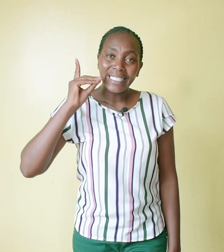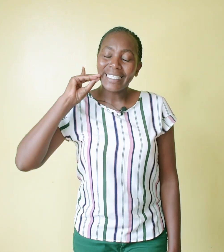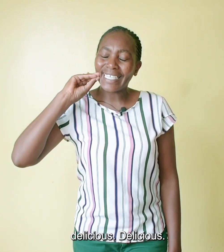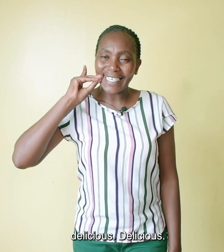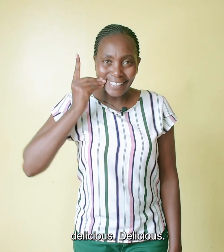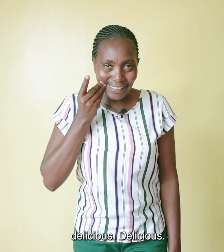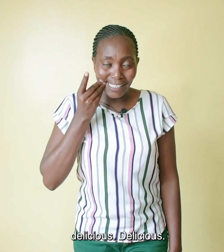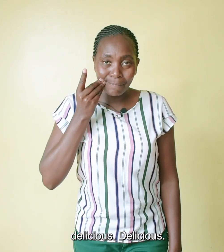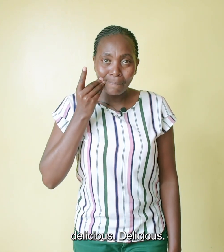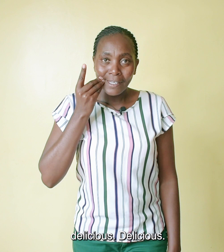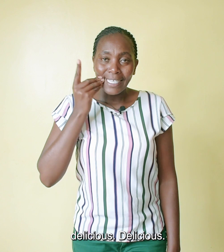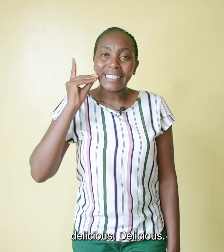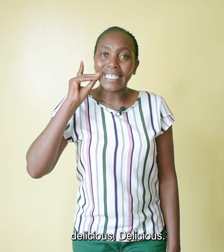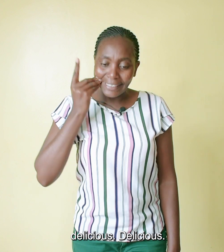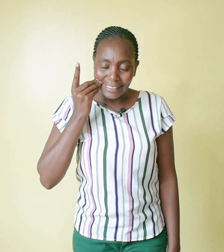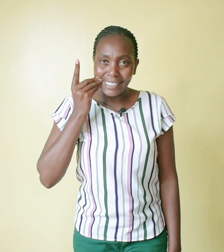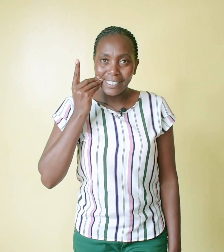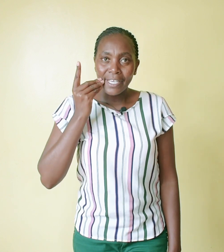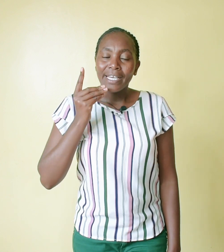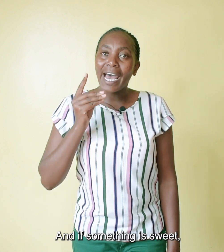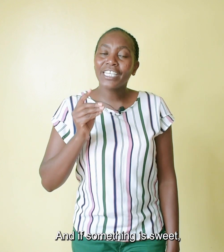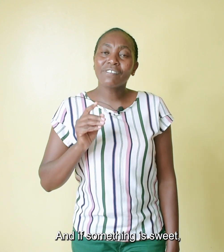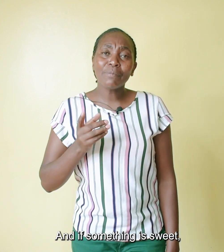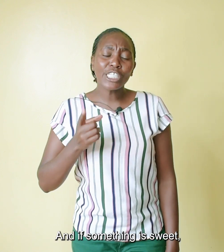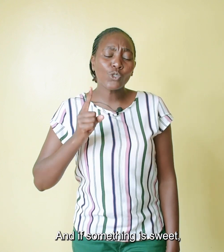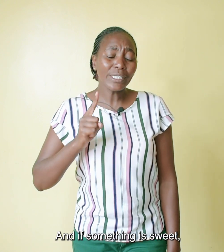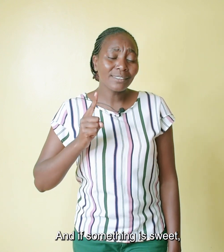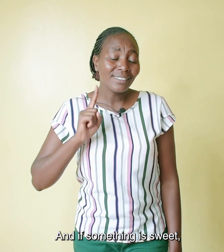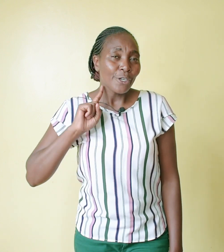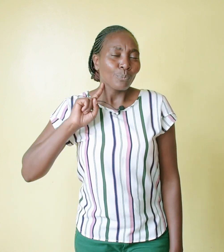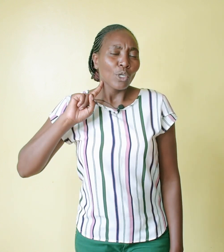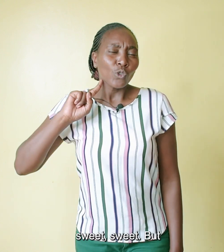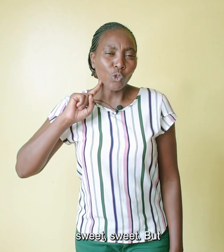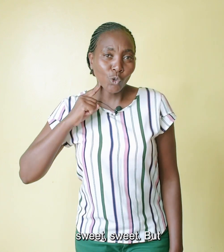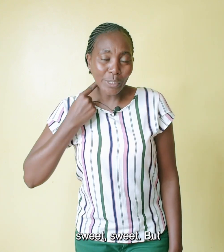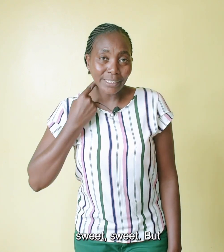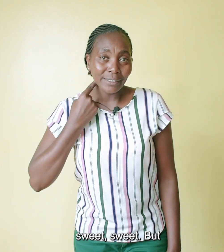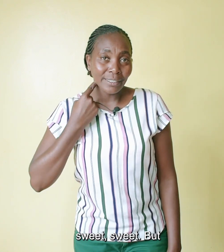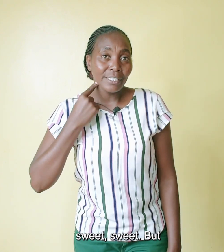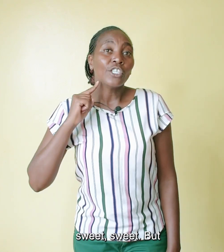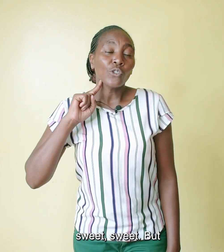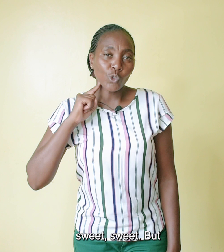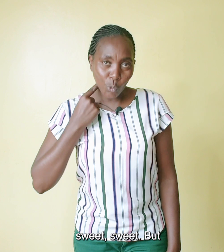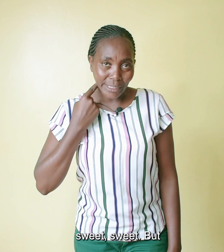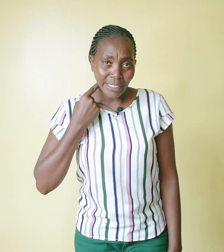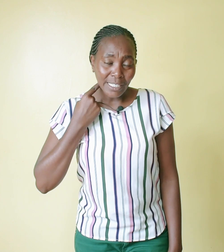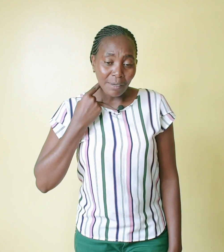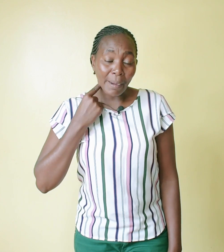D, delicious. Delicious. And if something is sweet, sweet. Sweet. But